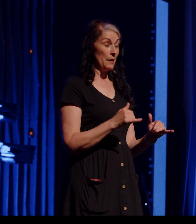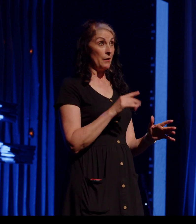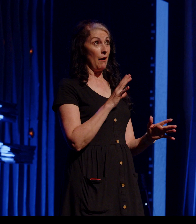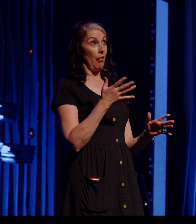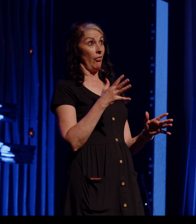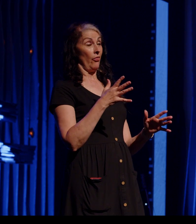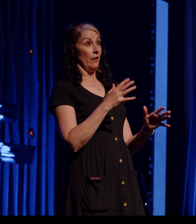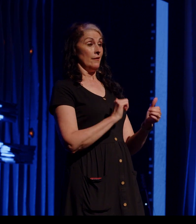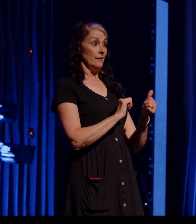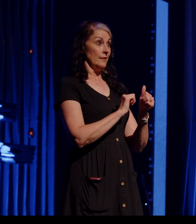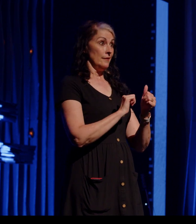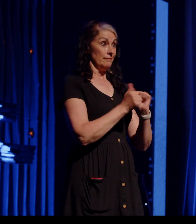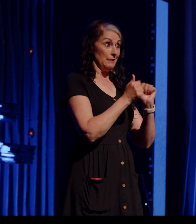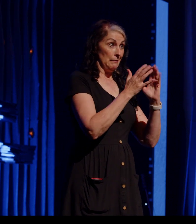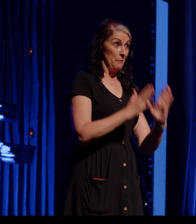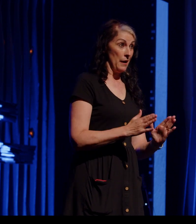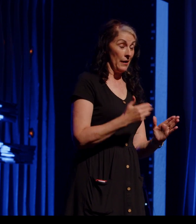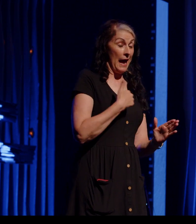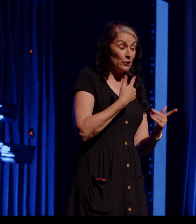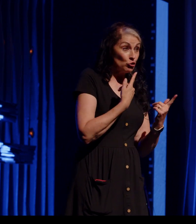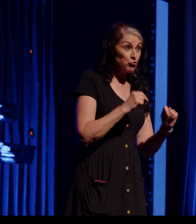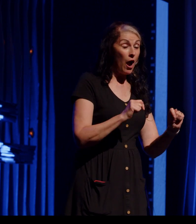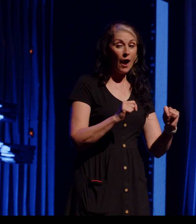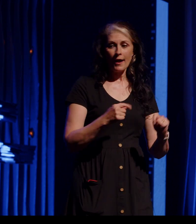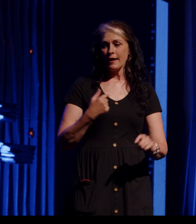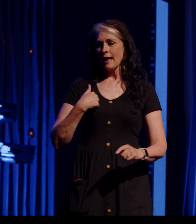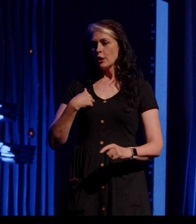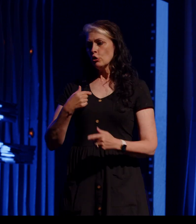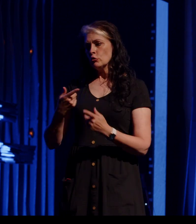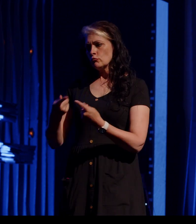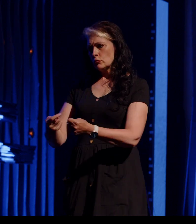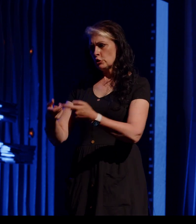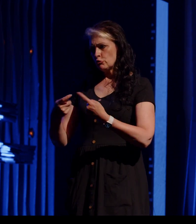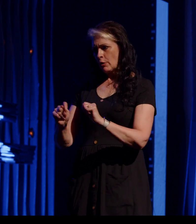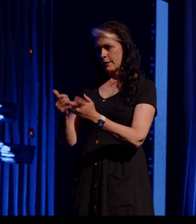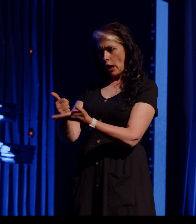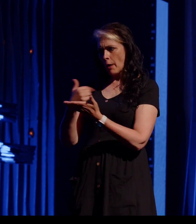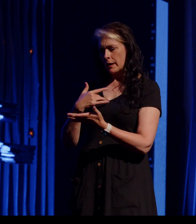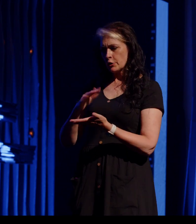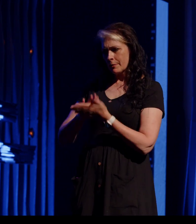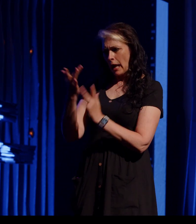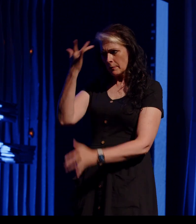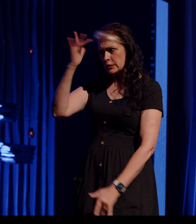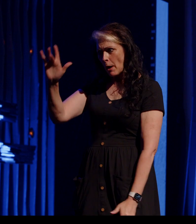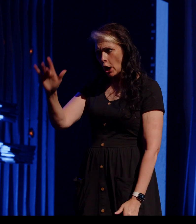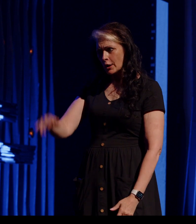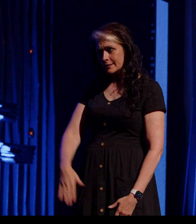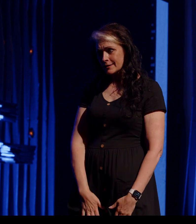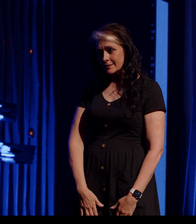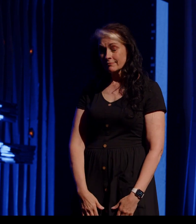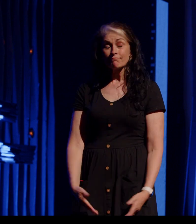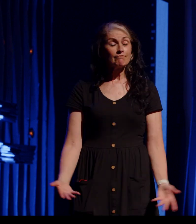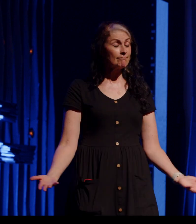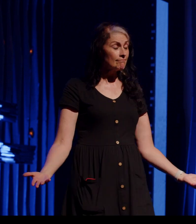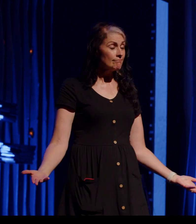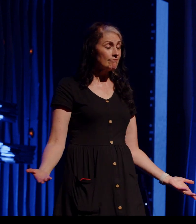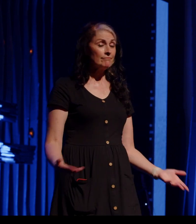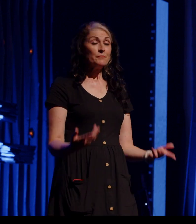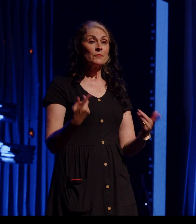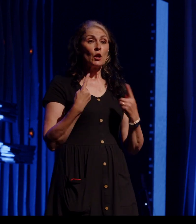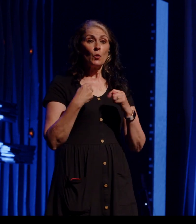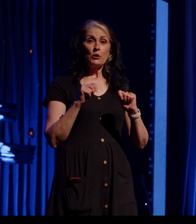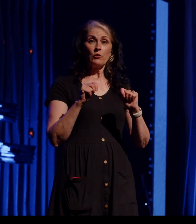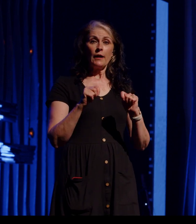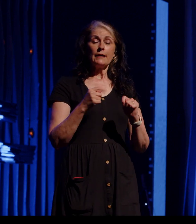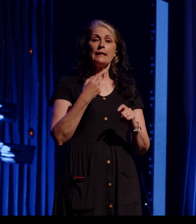but I do try. And you try to make me smart. And that worked. Oh, yeah. So